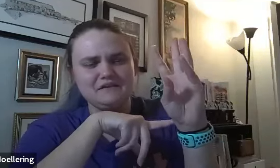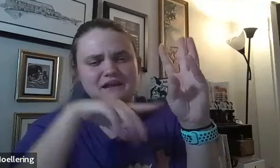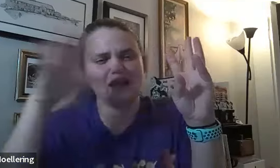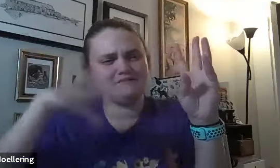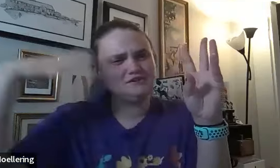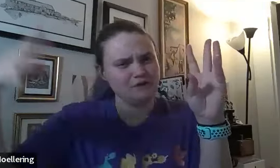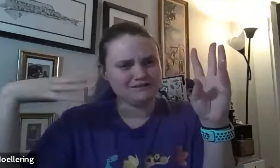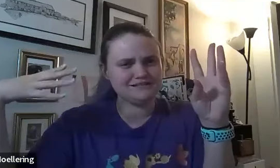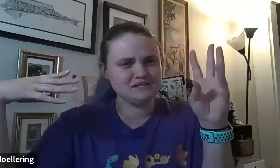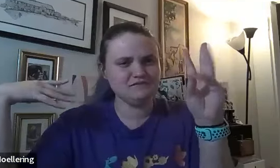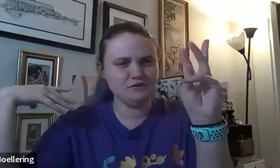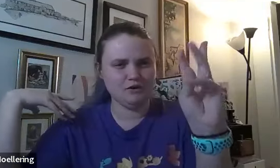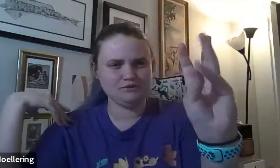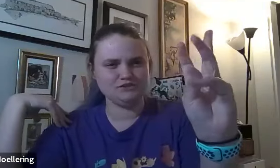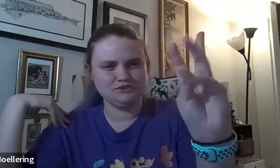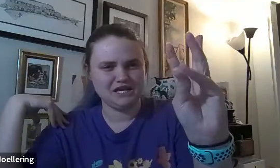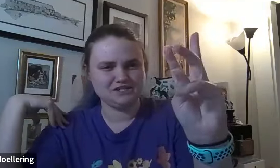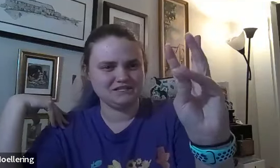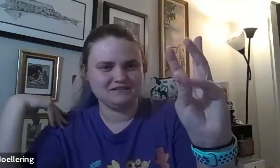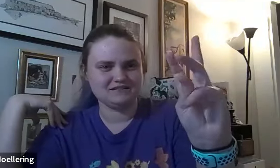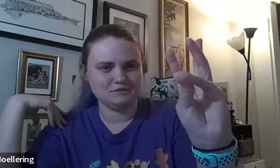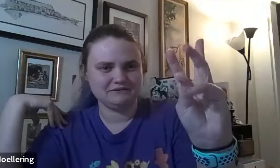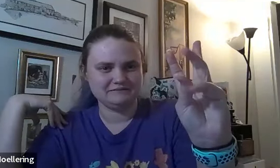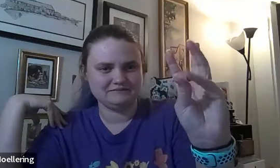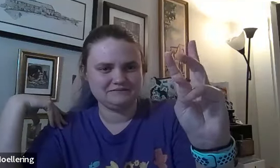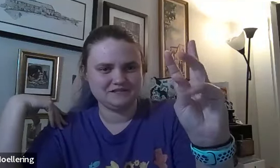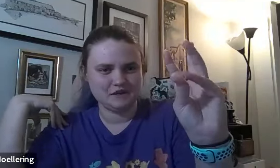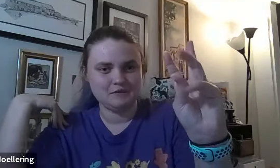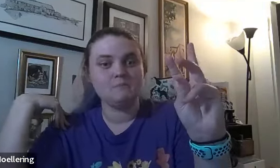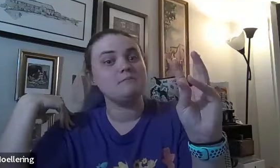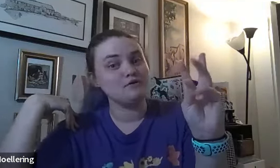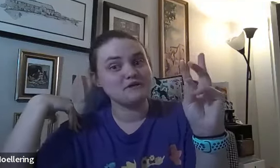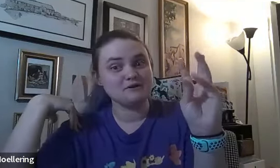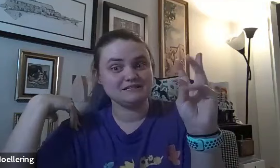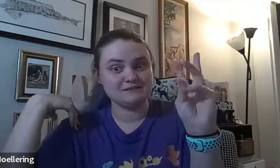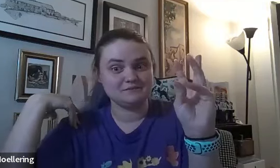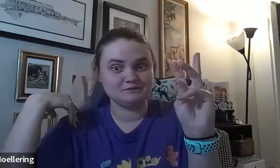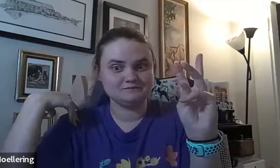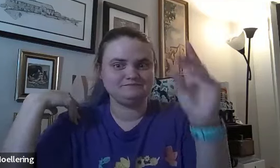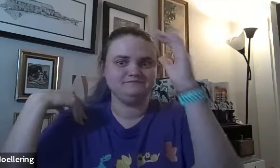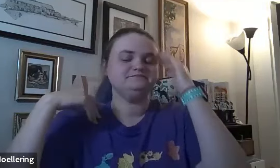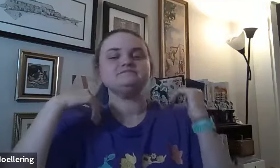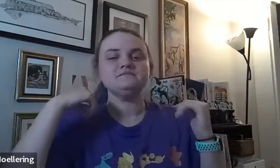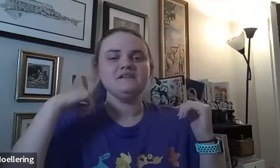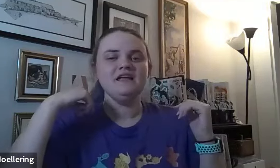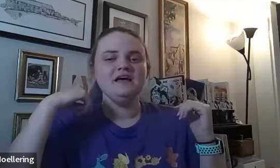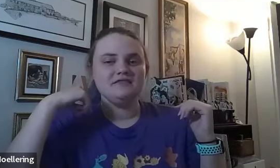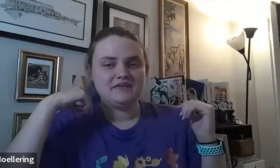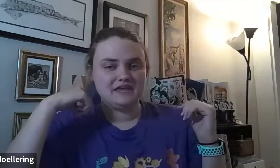like after you practice enough, you change into this one. So, but both of them are acceptable. Then